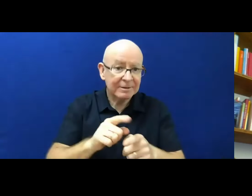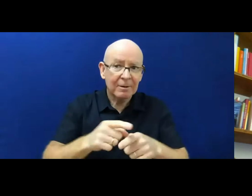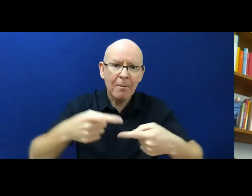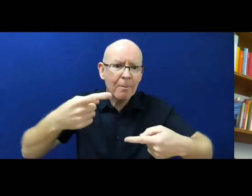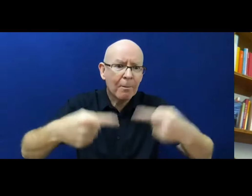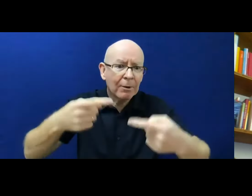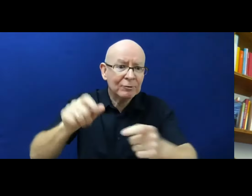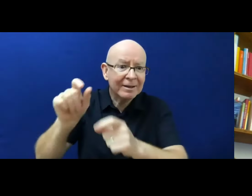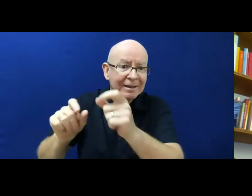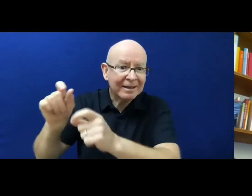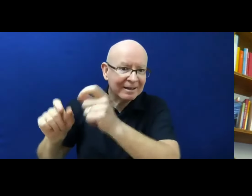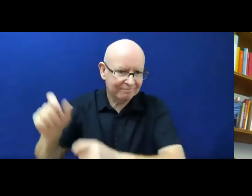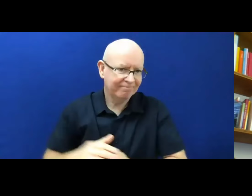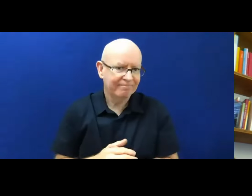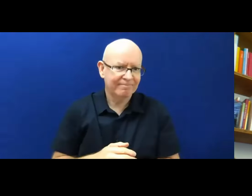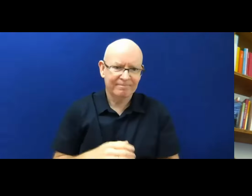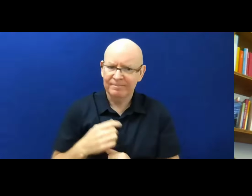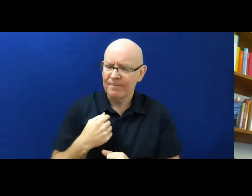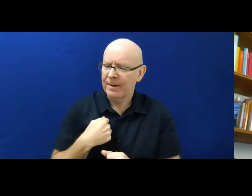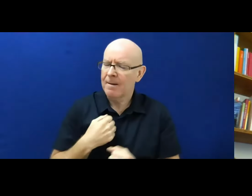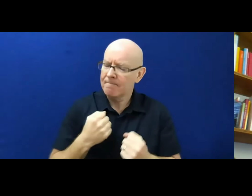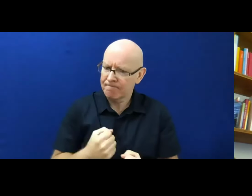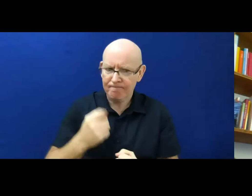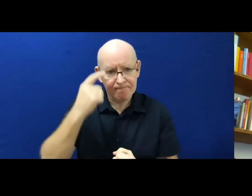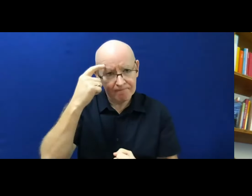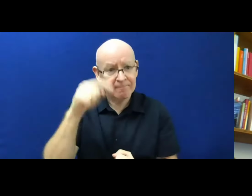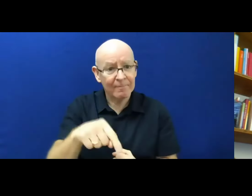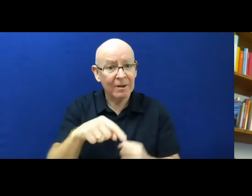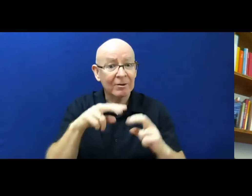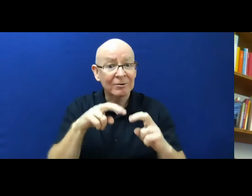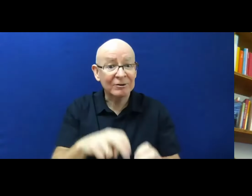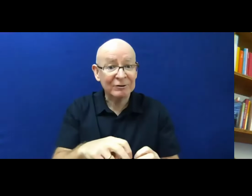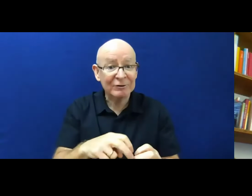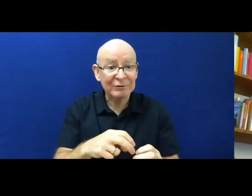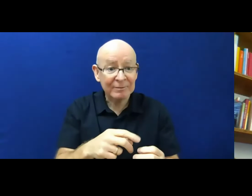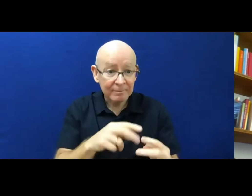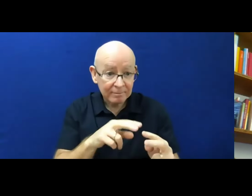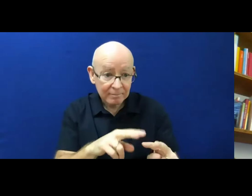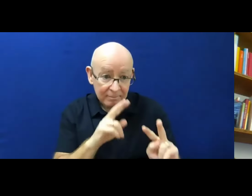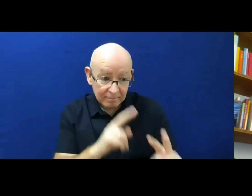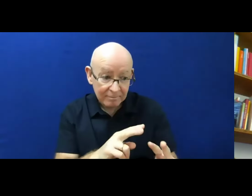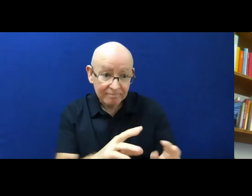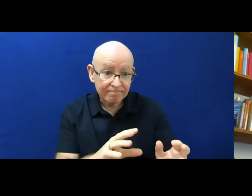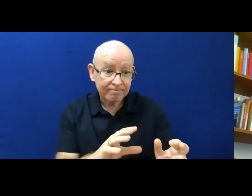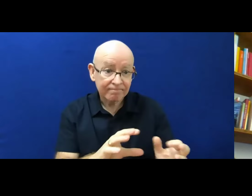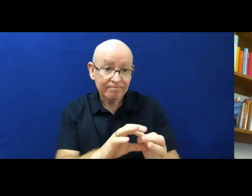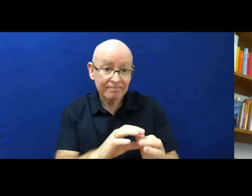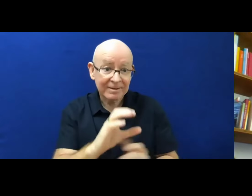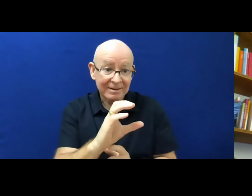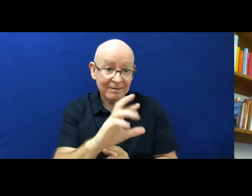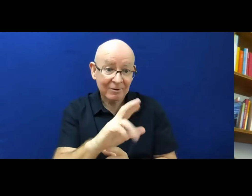And as the former chair of the CRPD committee and as a member of the CRPD committee for 8 years, and also